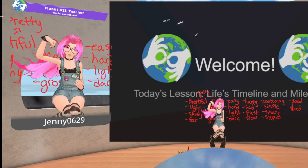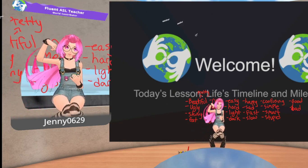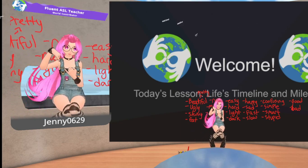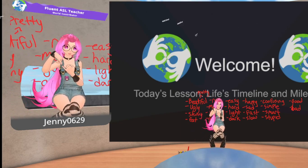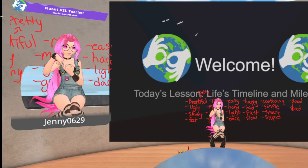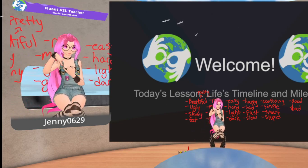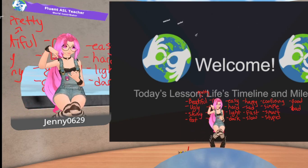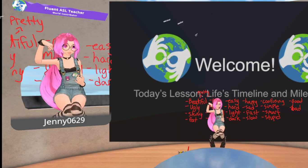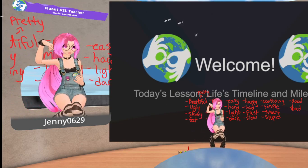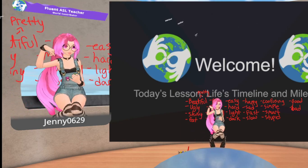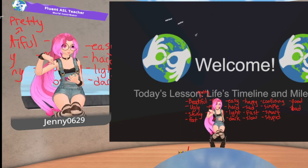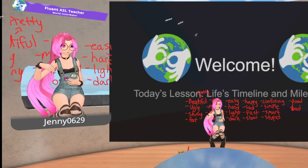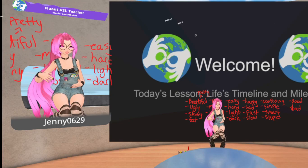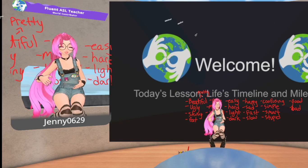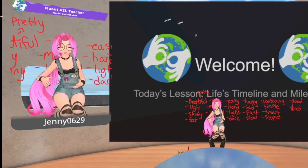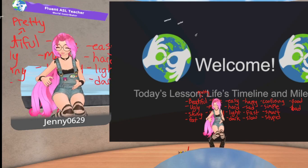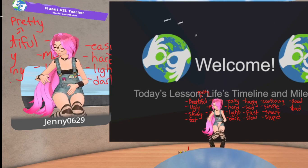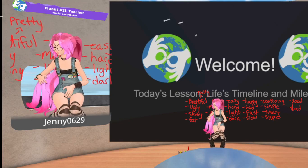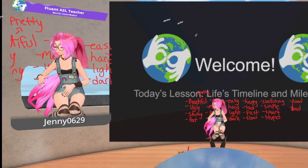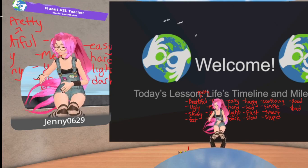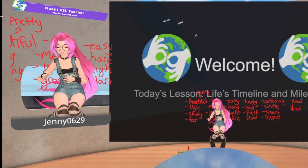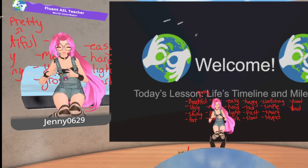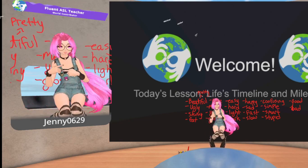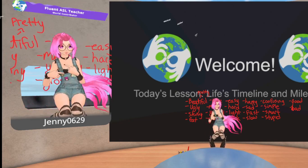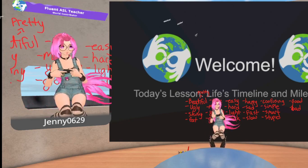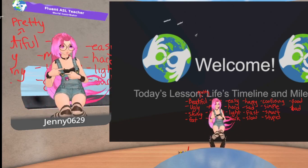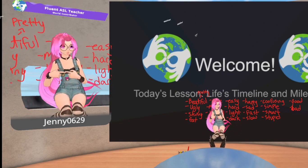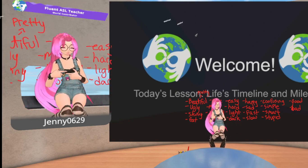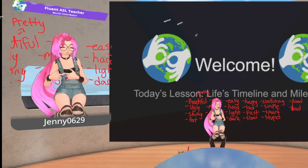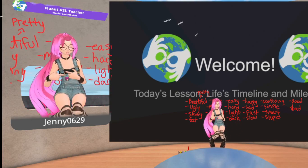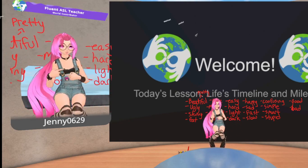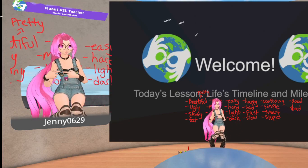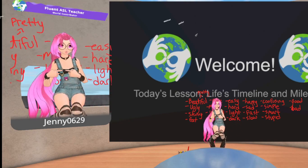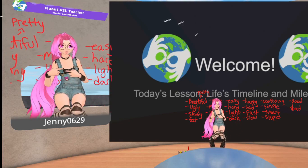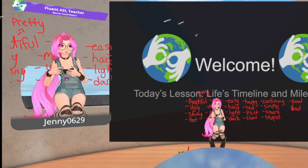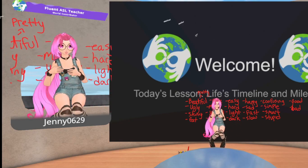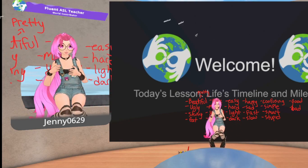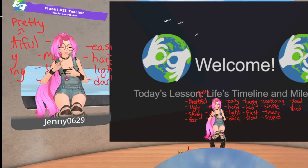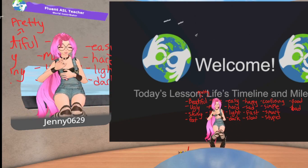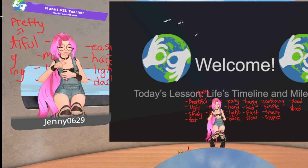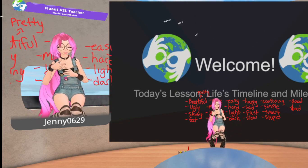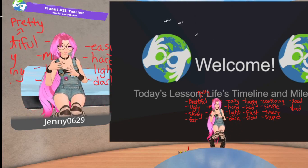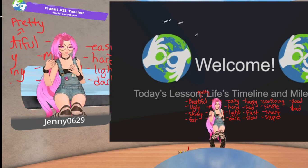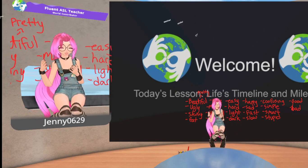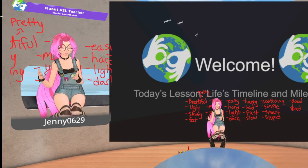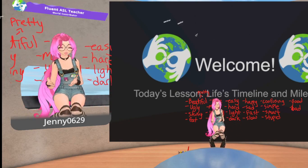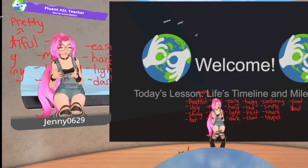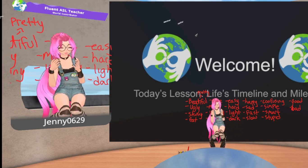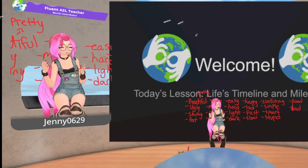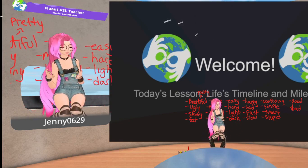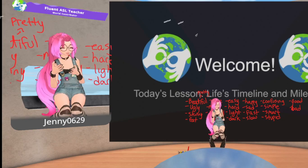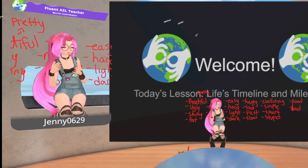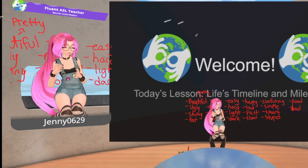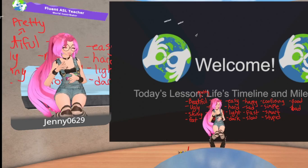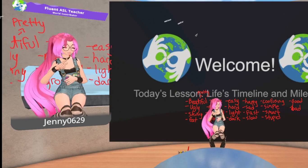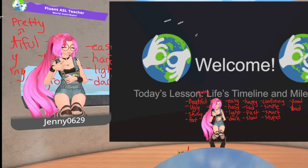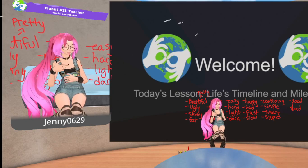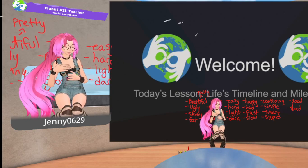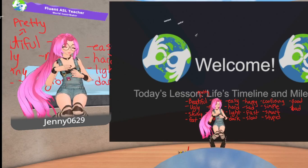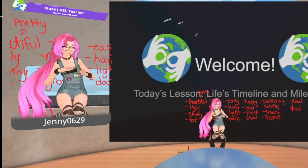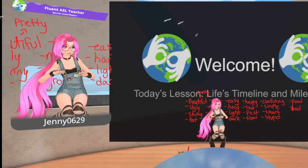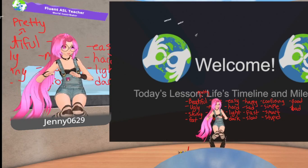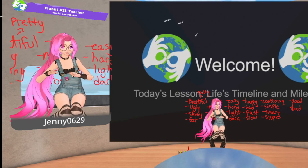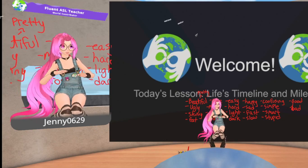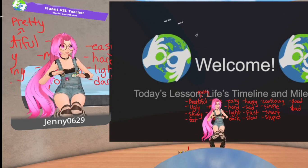they're super duper skinny. And so when sign language being so blunt, it kind of also encourages